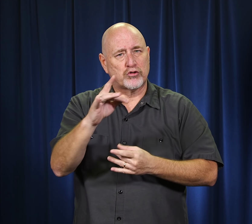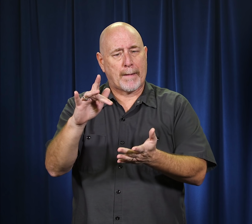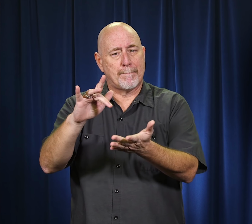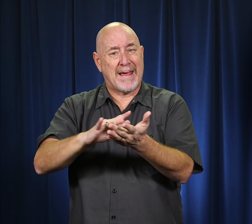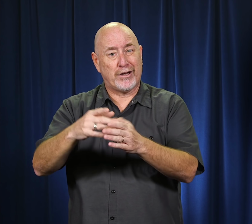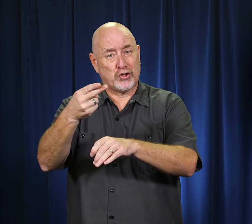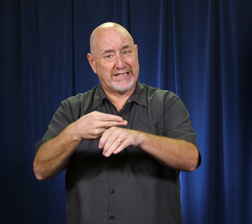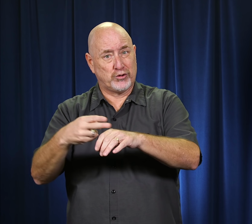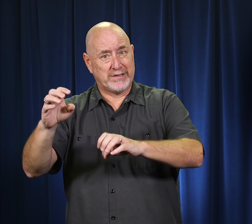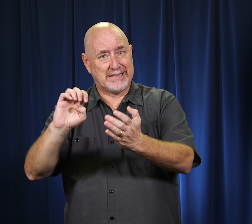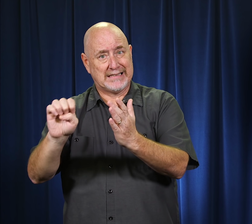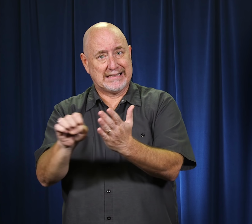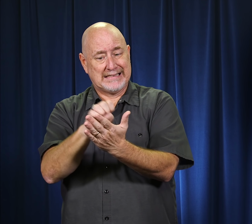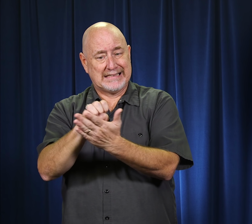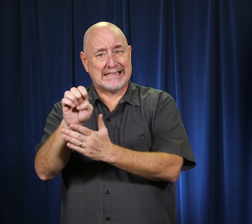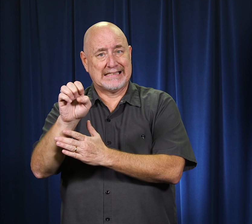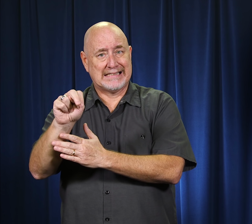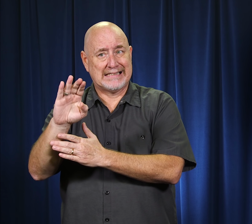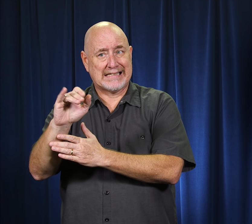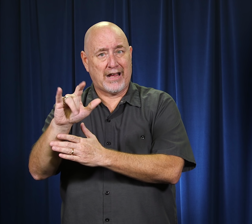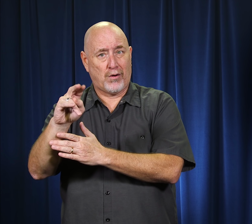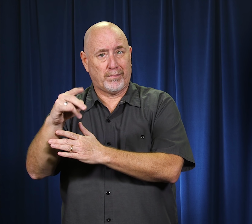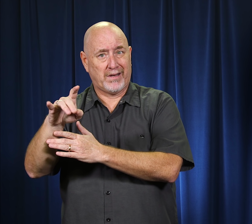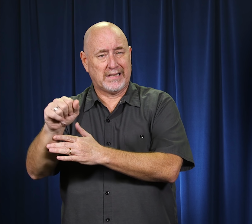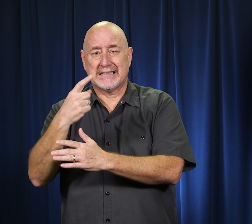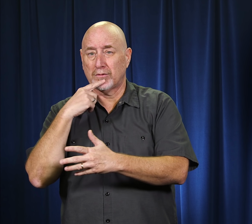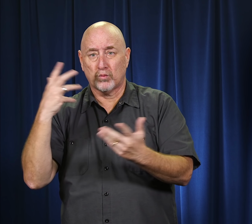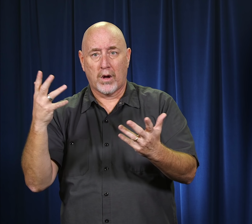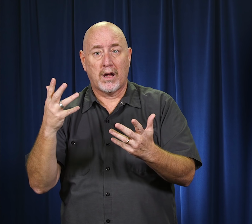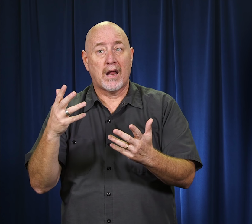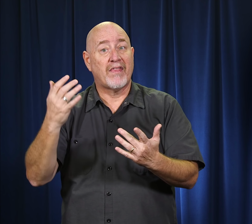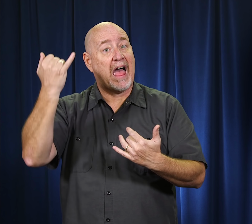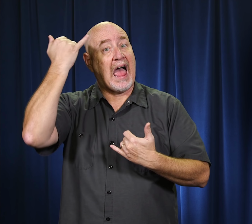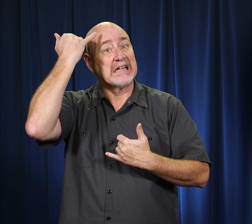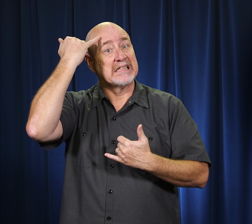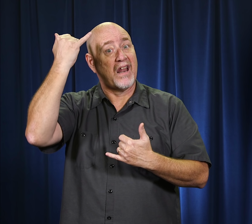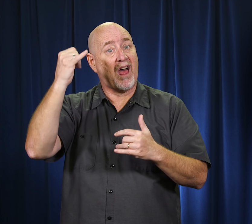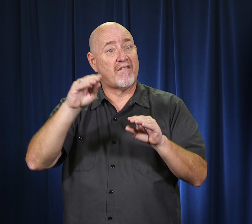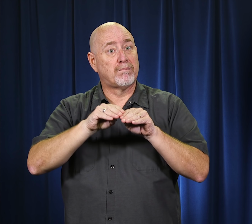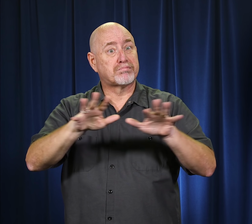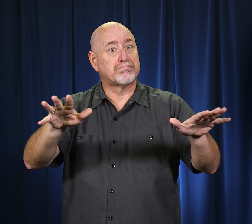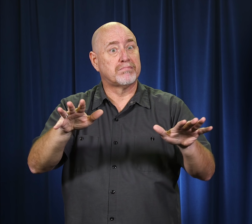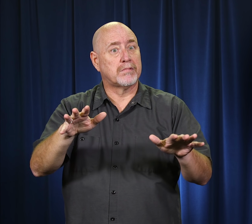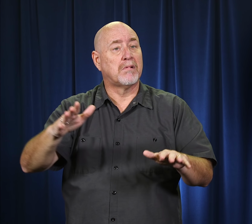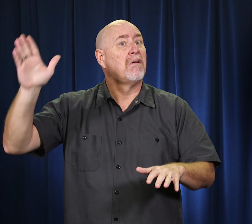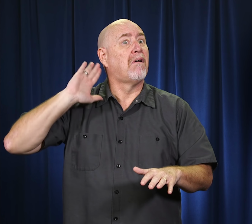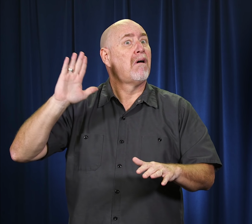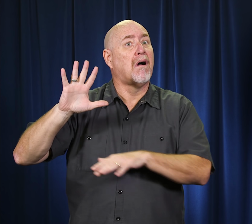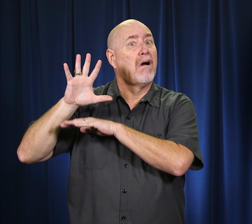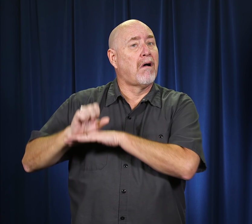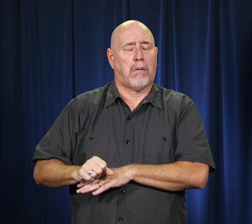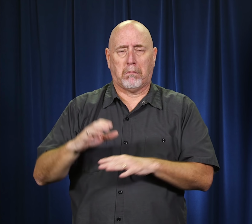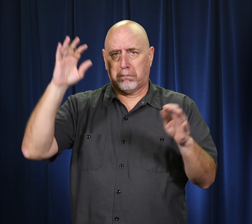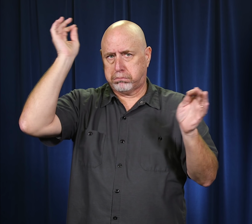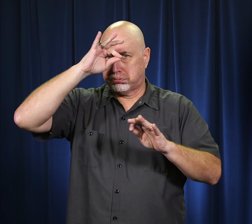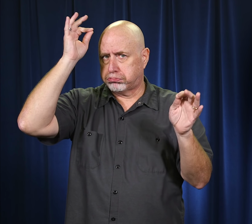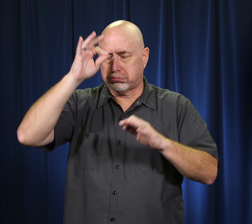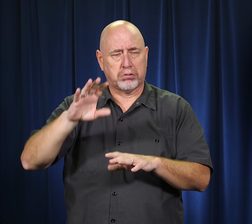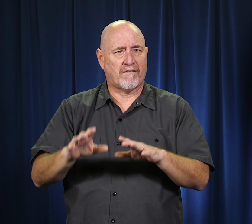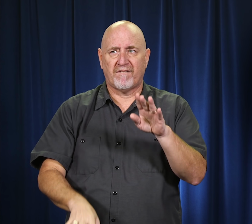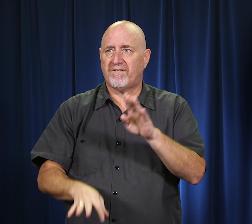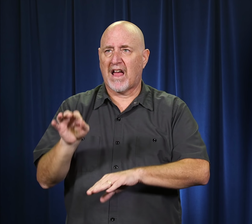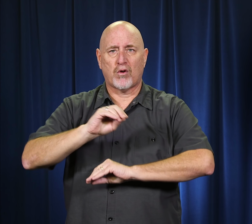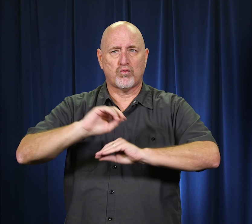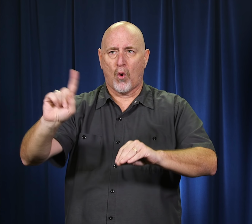of Medical History says this: the idea of contagion was foreign to the classic medical tradition and found